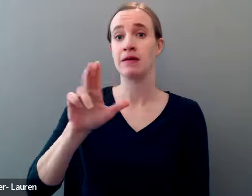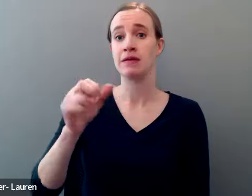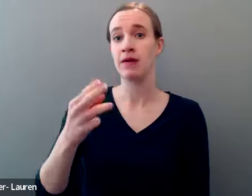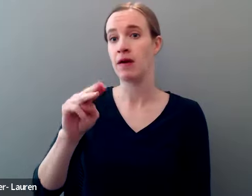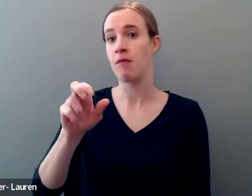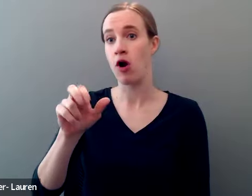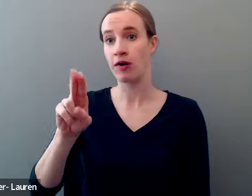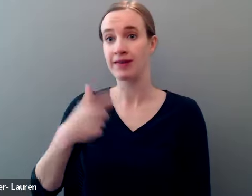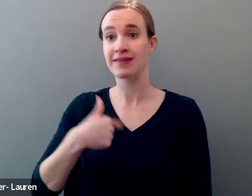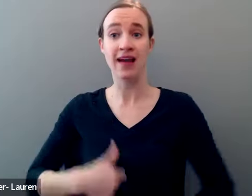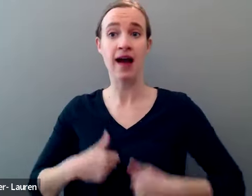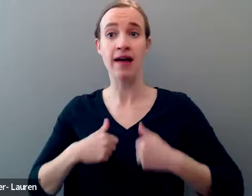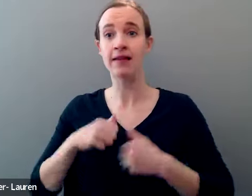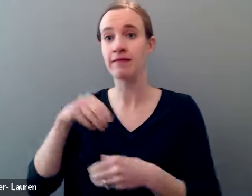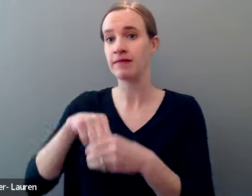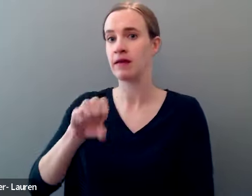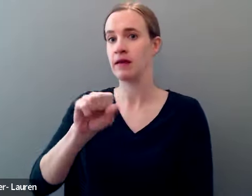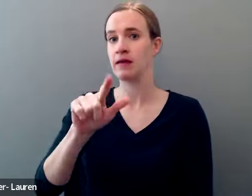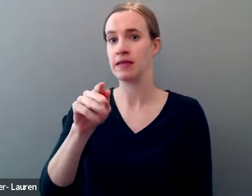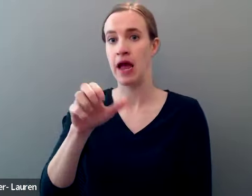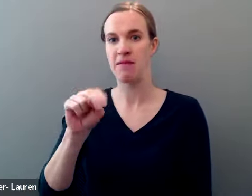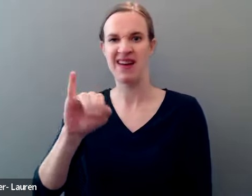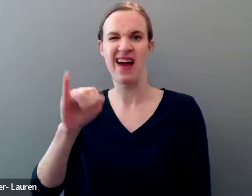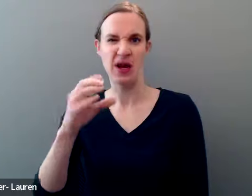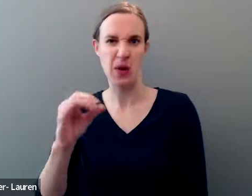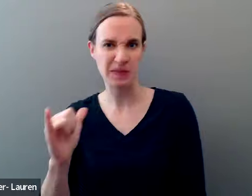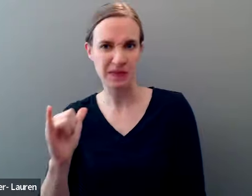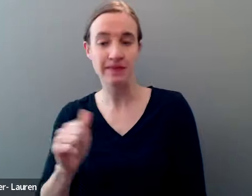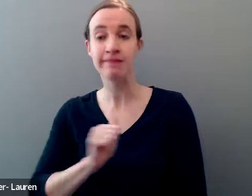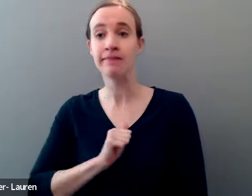Idaho also, and I'm a licensed clinical social worker.